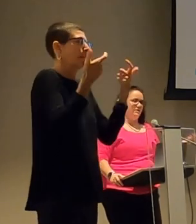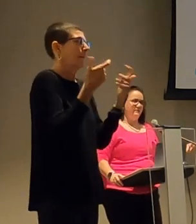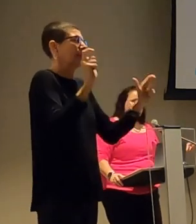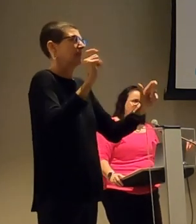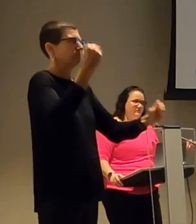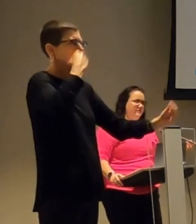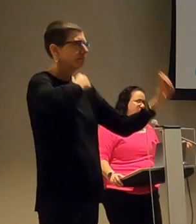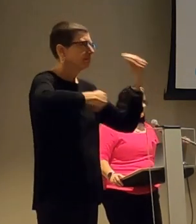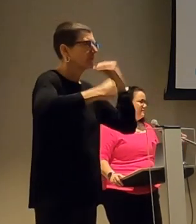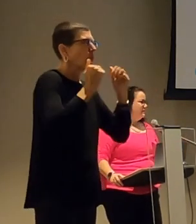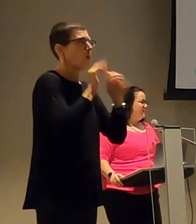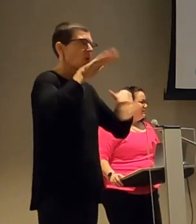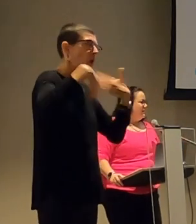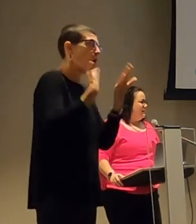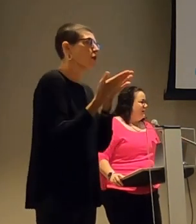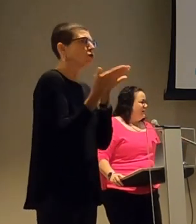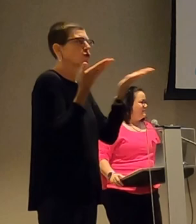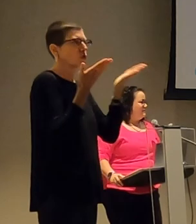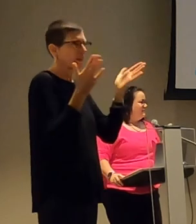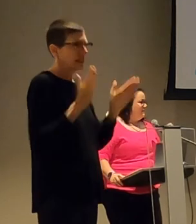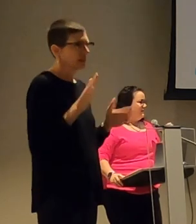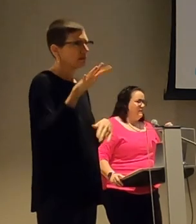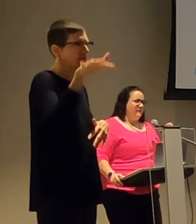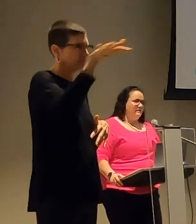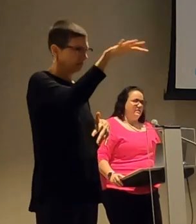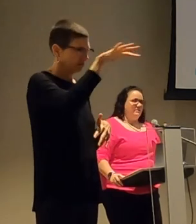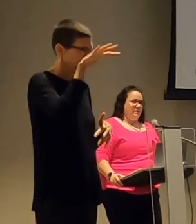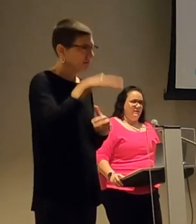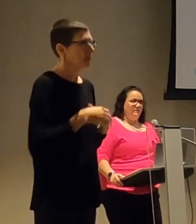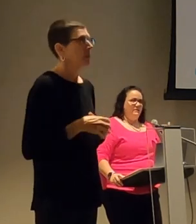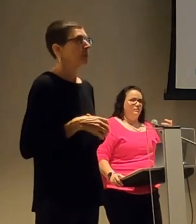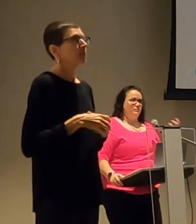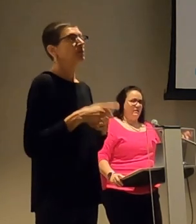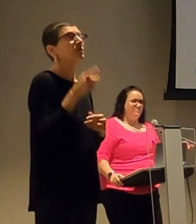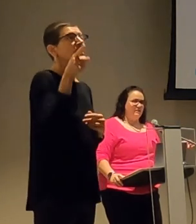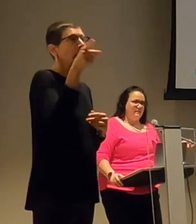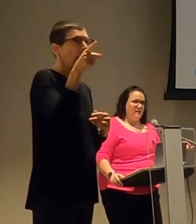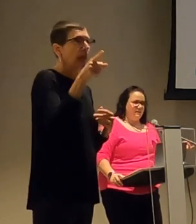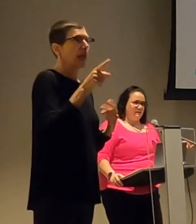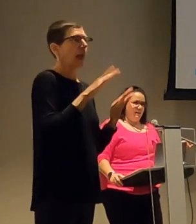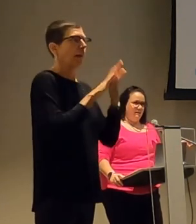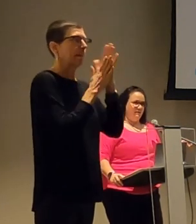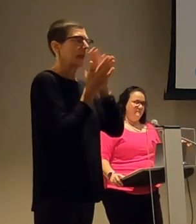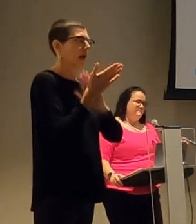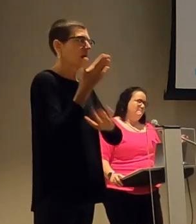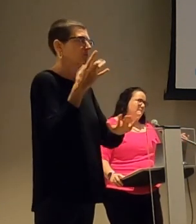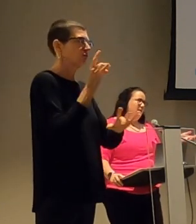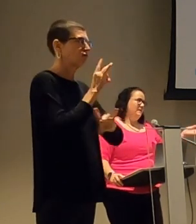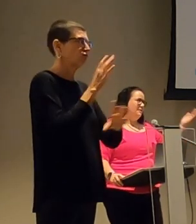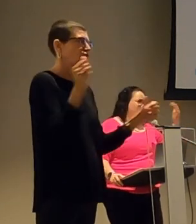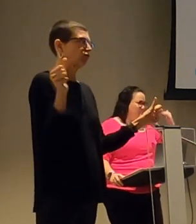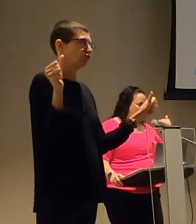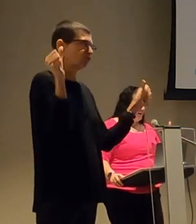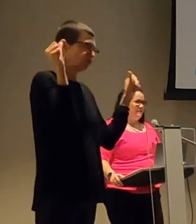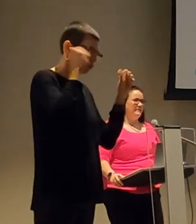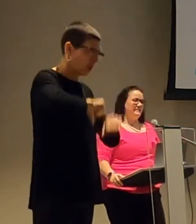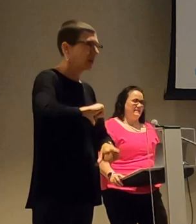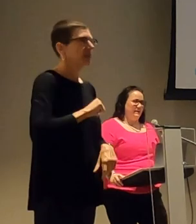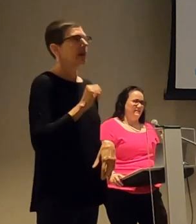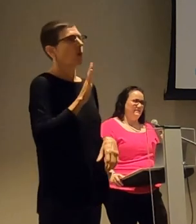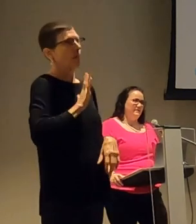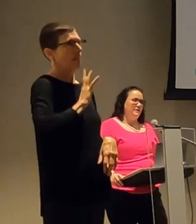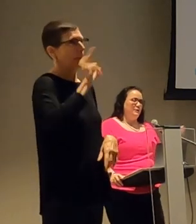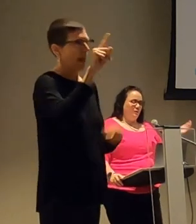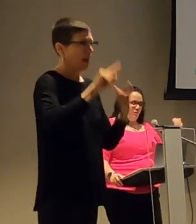with all of his servants. And he ends up getting incredibly intoxicated. He goes back to